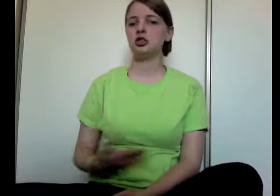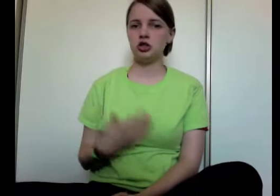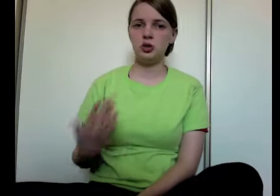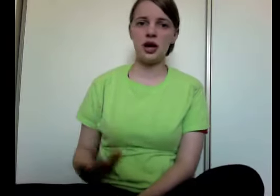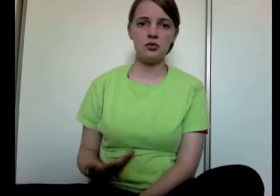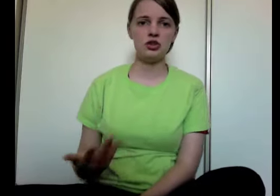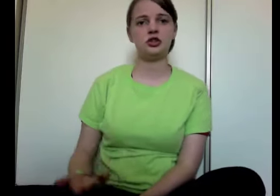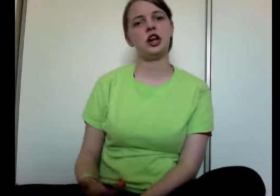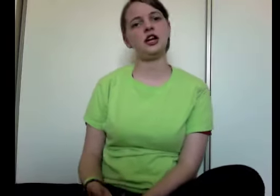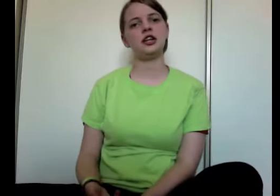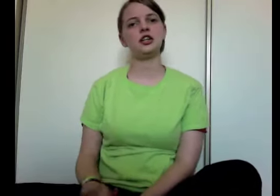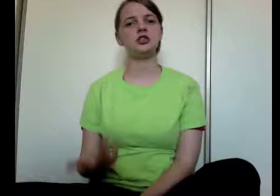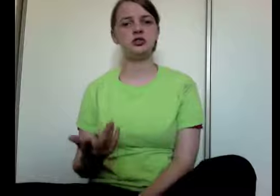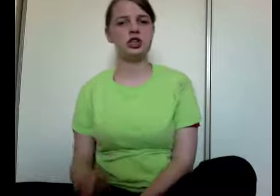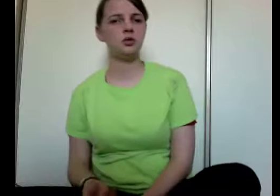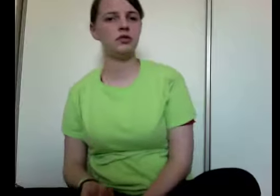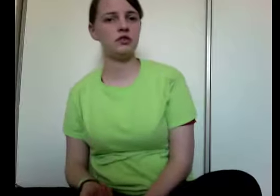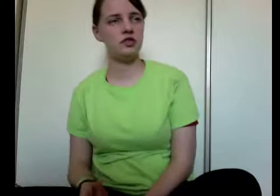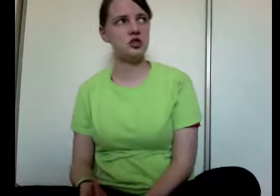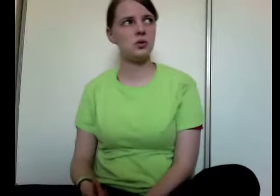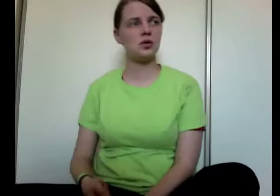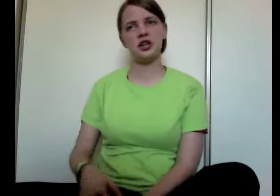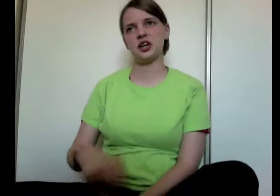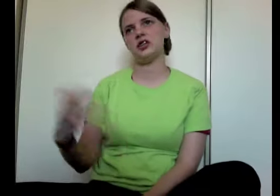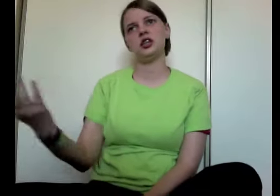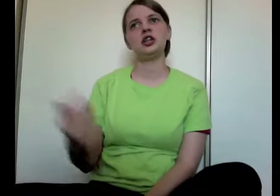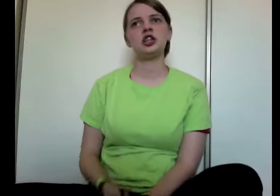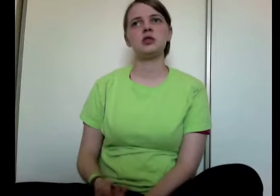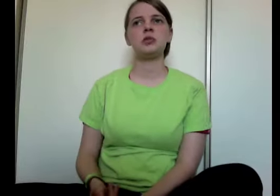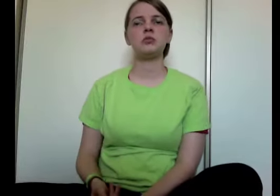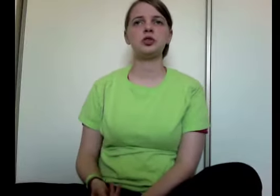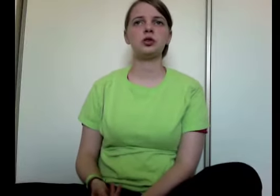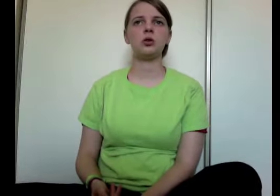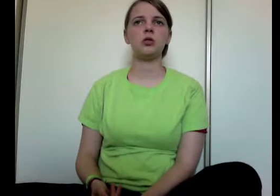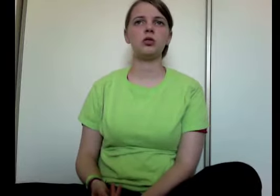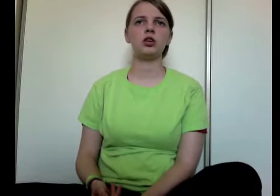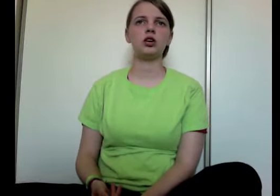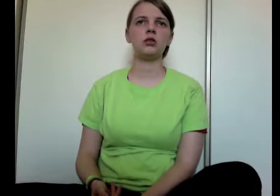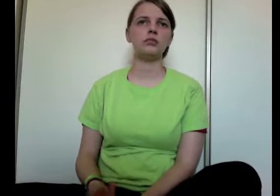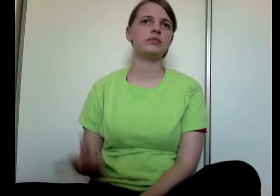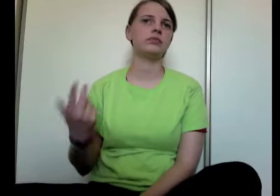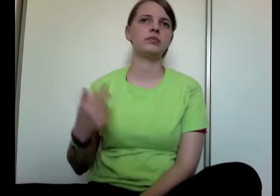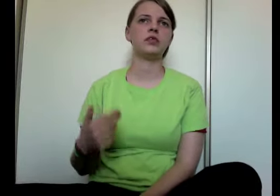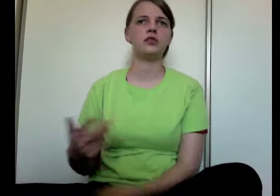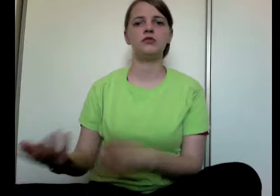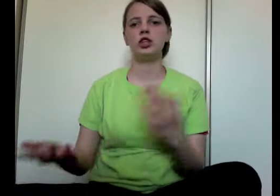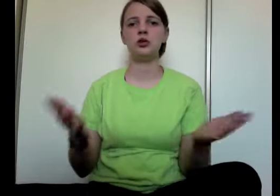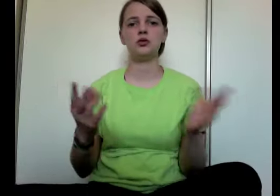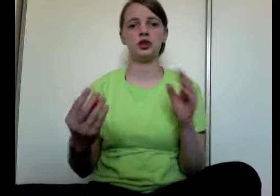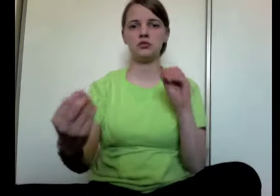you how to sign it, because you said you were very visual, and I came up with the whole video thing.